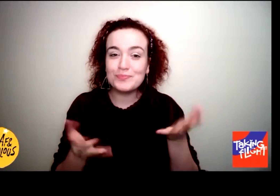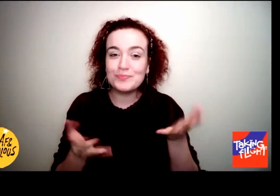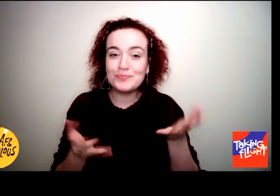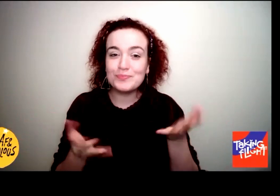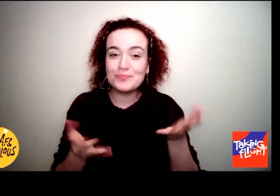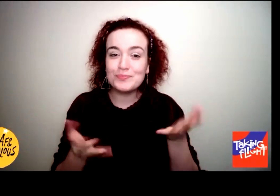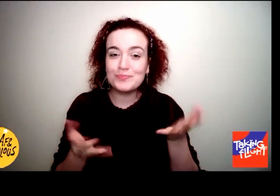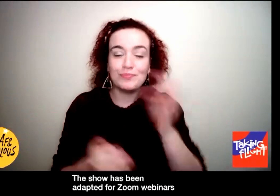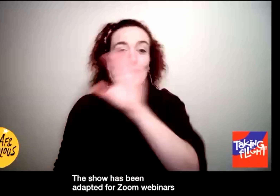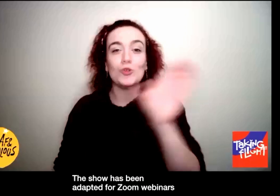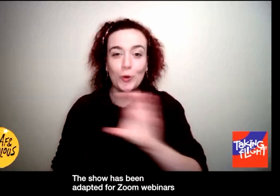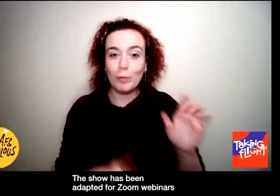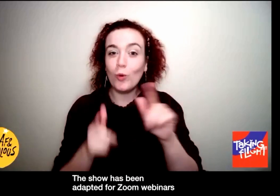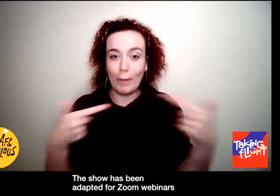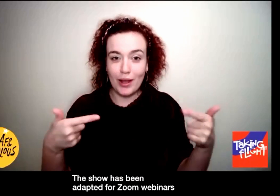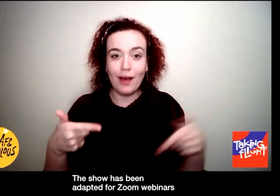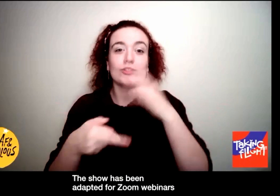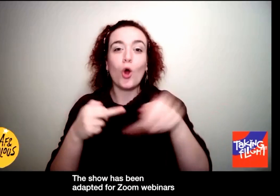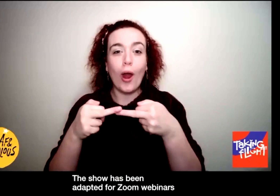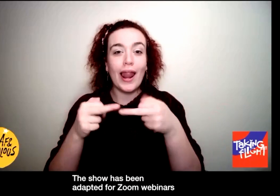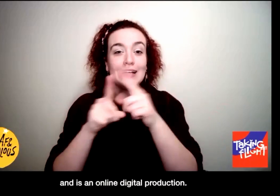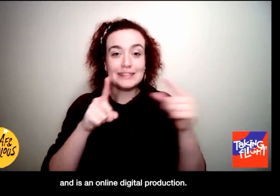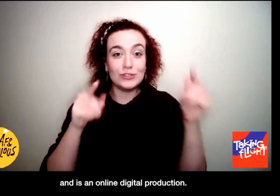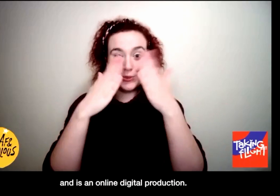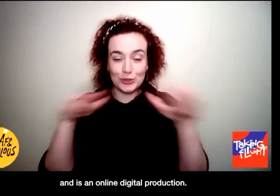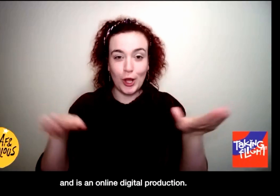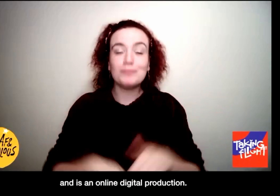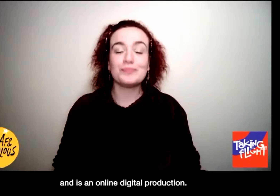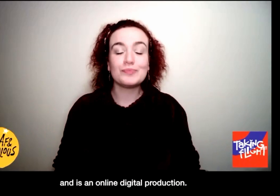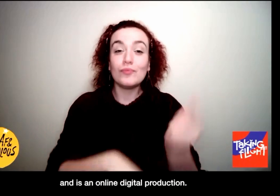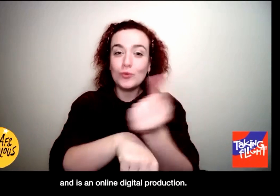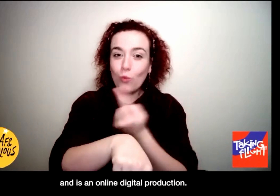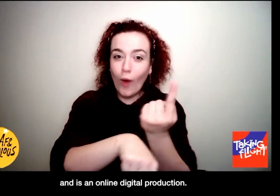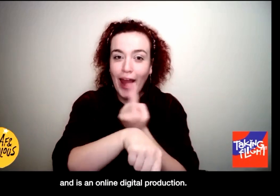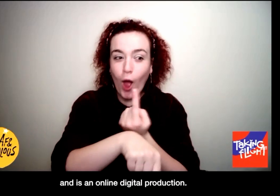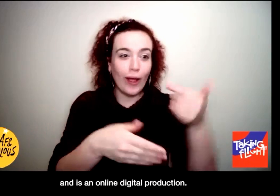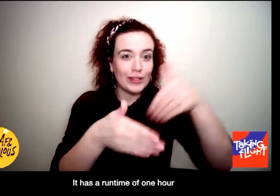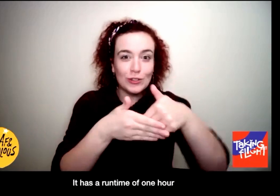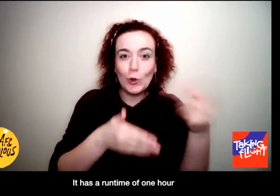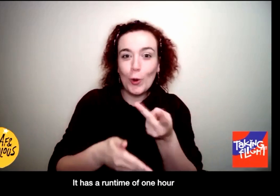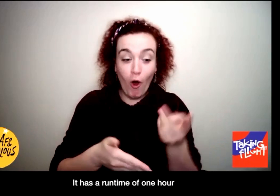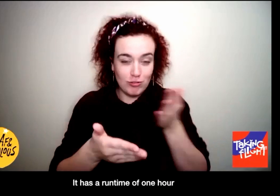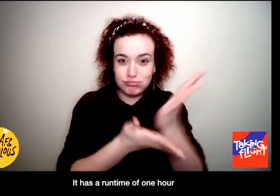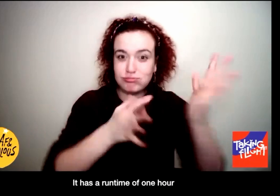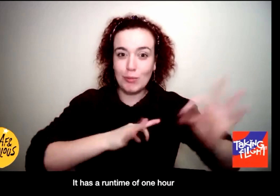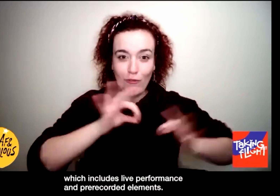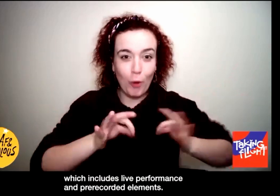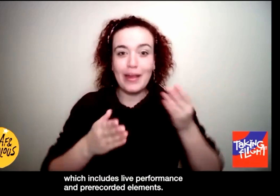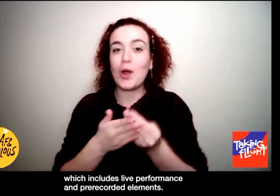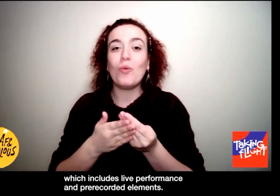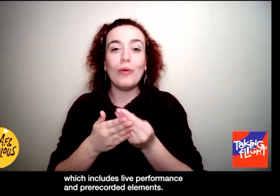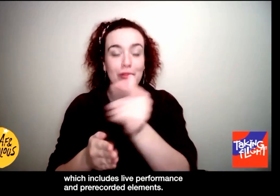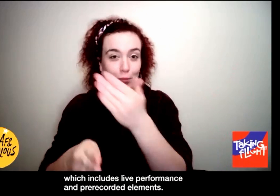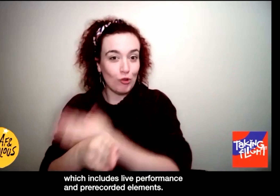didn't understand were so engaging. The show has been adapted for Zoom webinars and is an online digital production. It has a runtime of 1